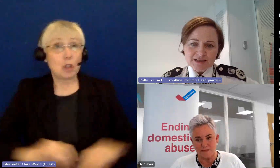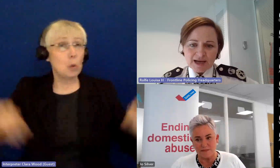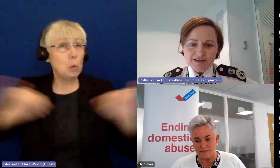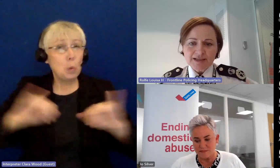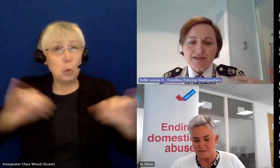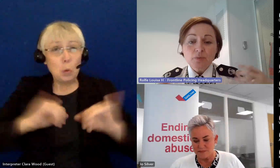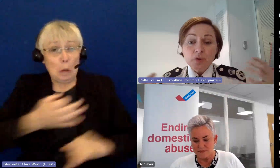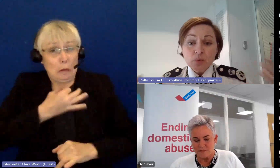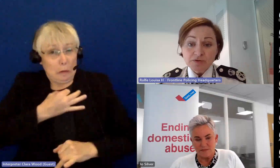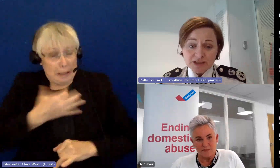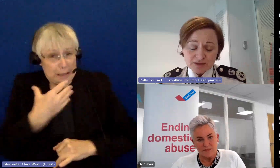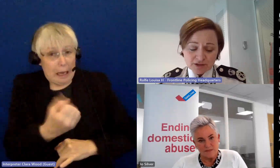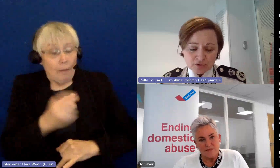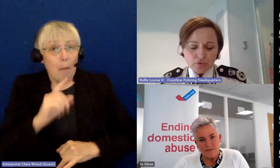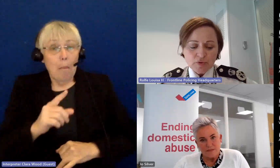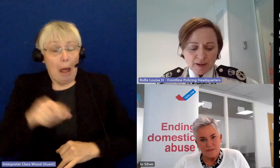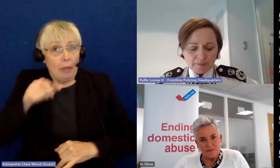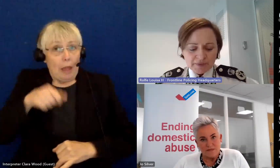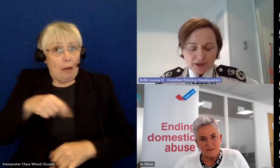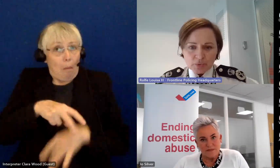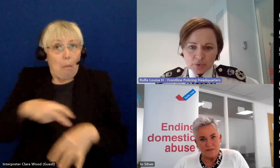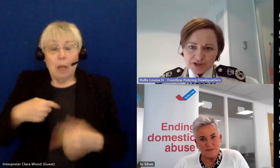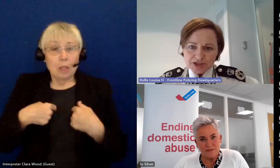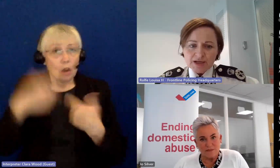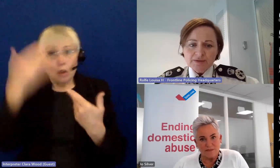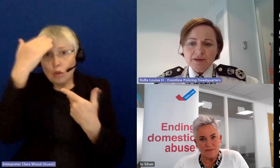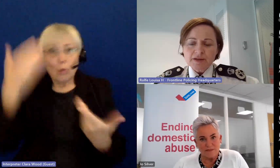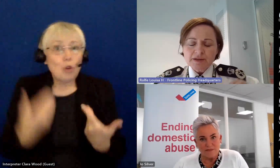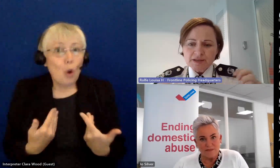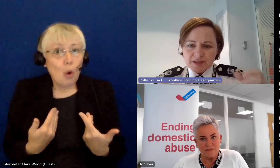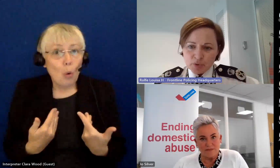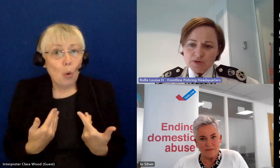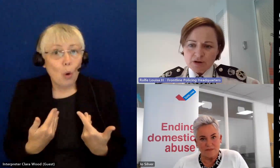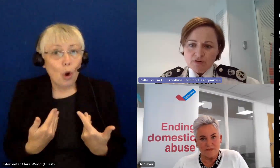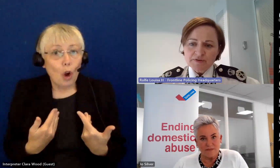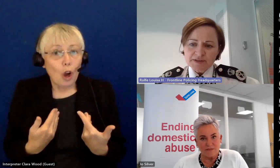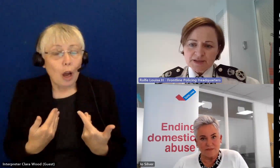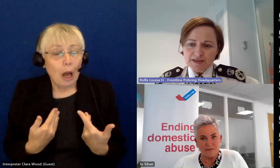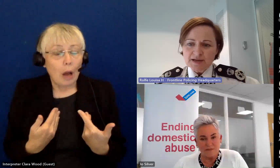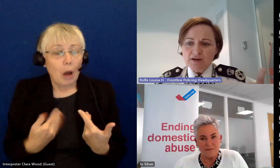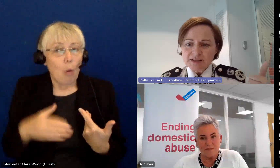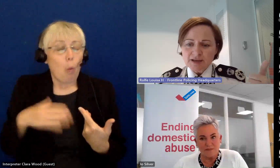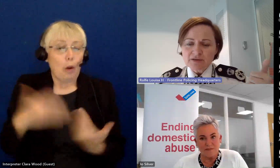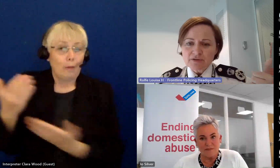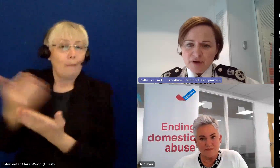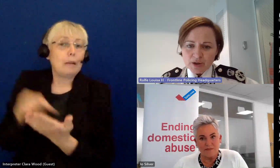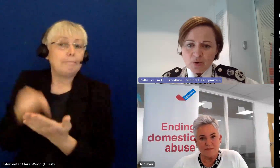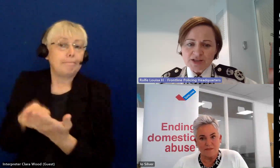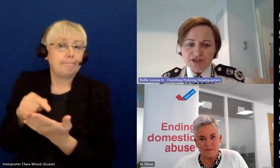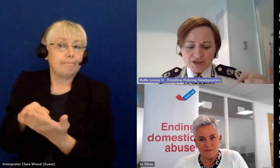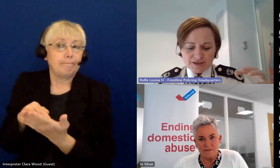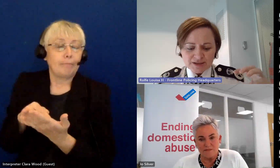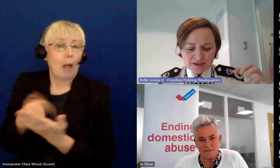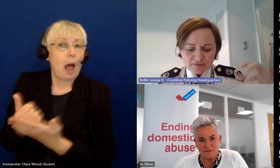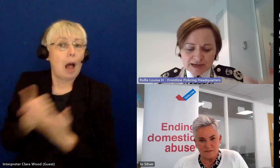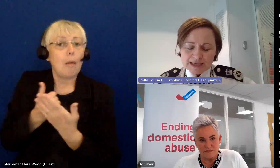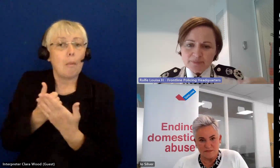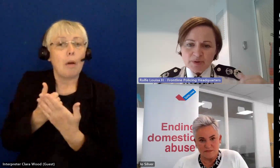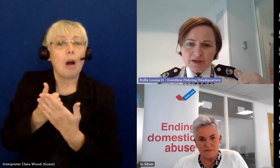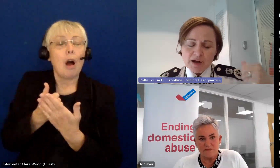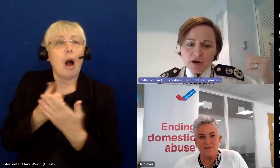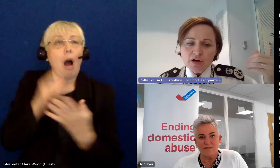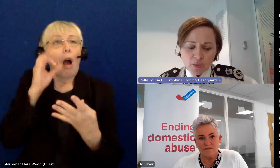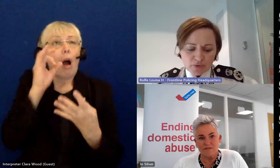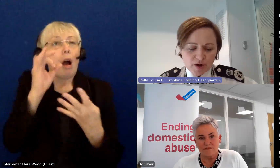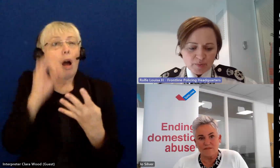sophisticated understanding. So we wanted a tool that would support our officers in asking the right questions, to